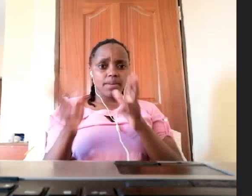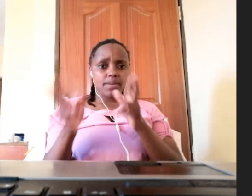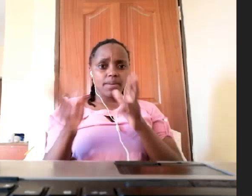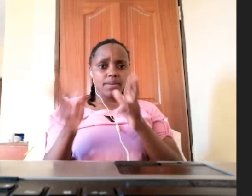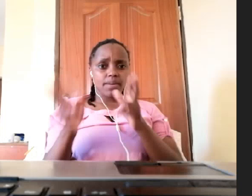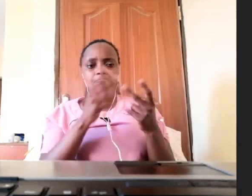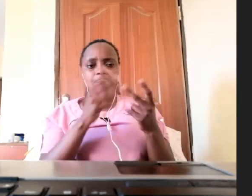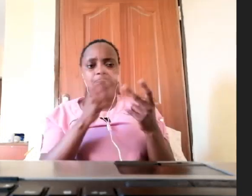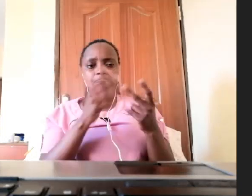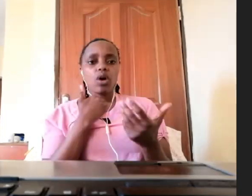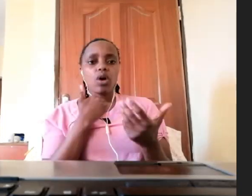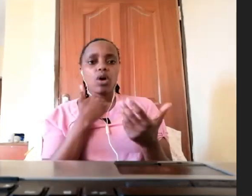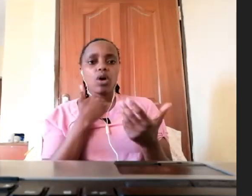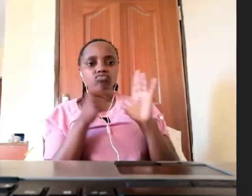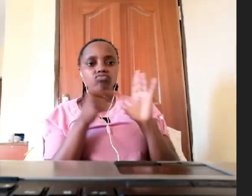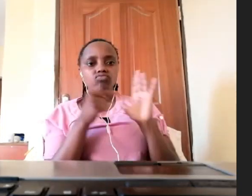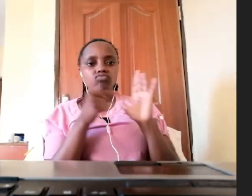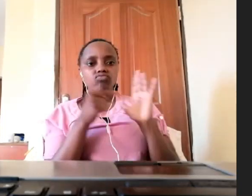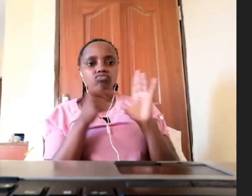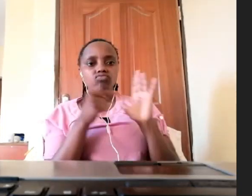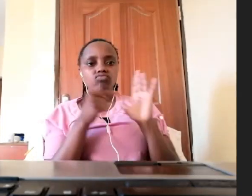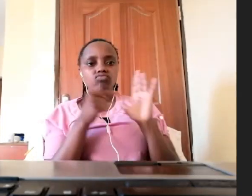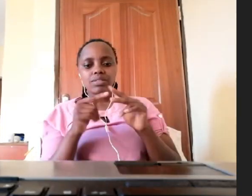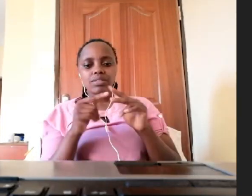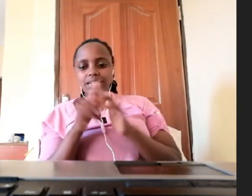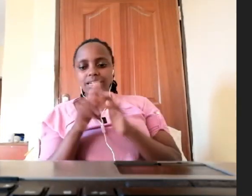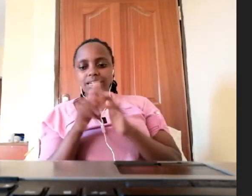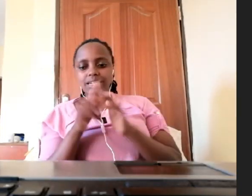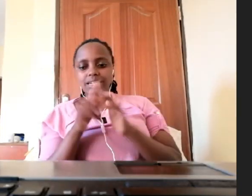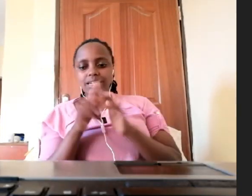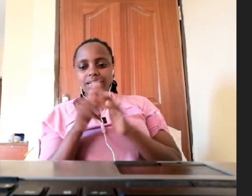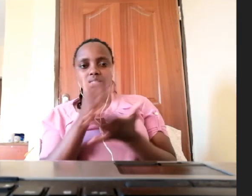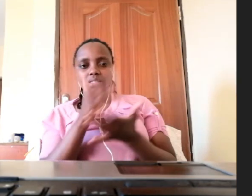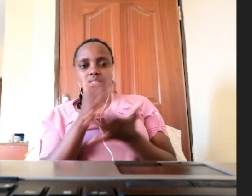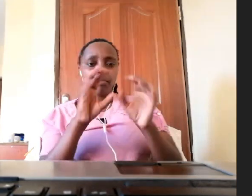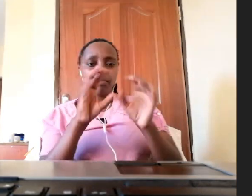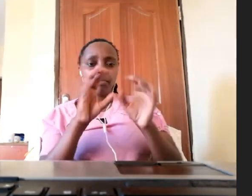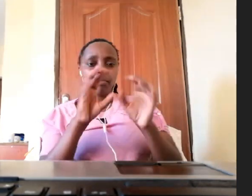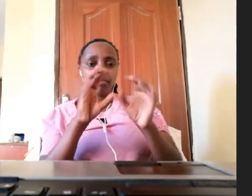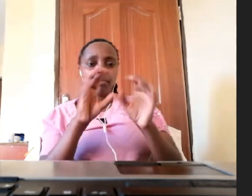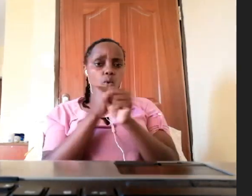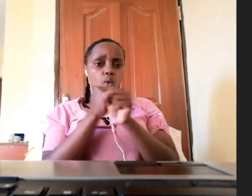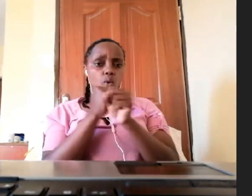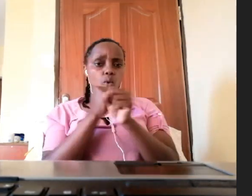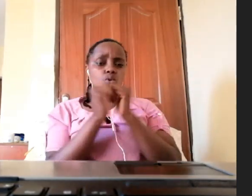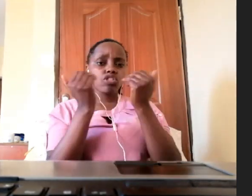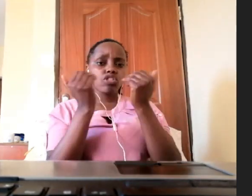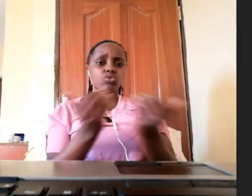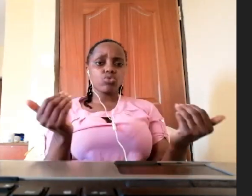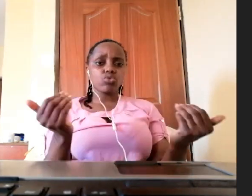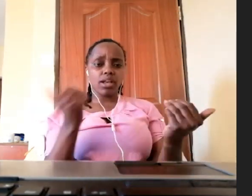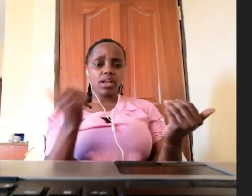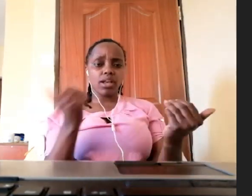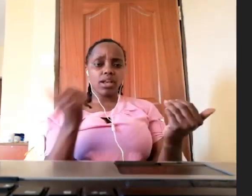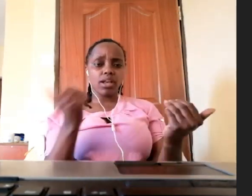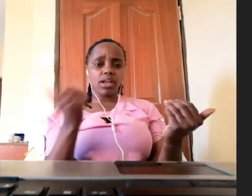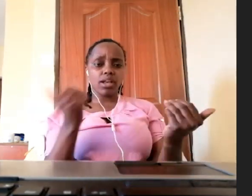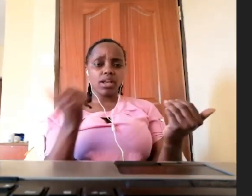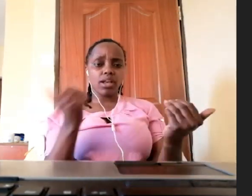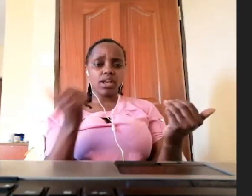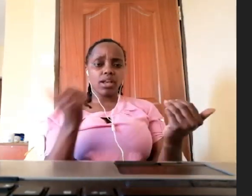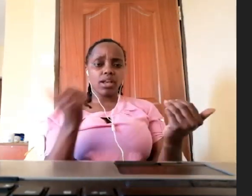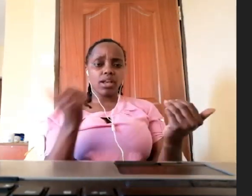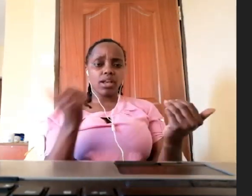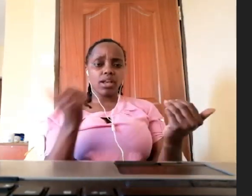would really like to point out is starting from zero. So some of the organizations already work with children and have already trained them on